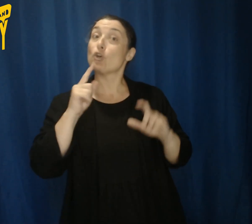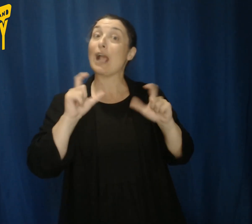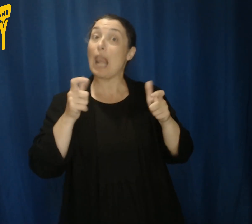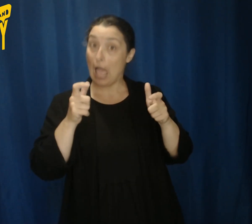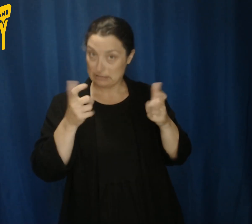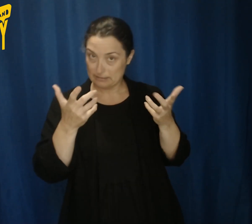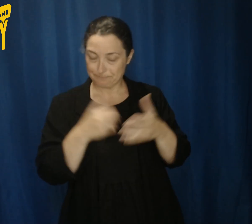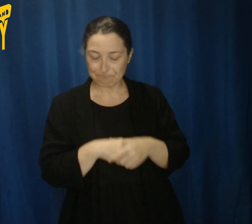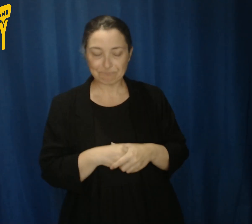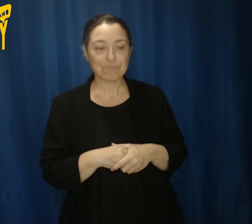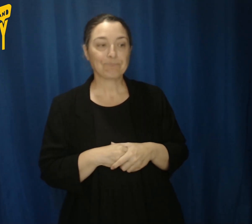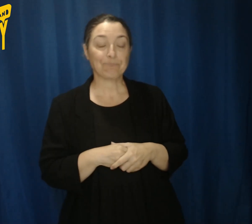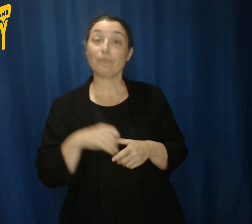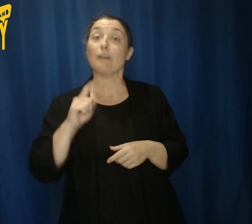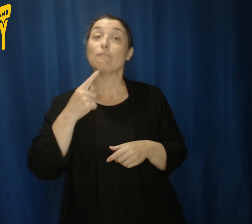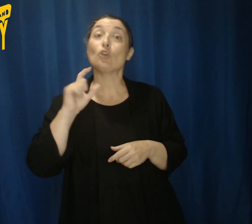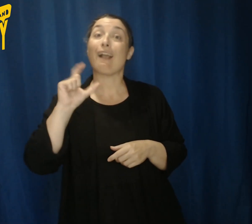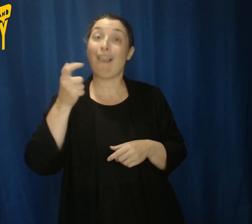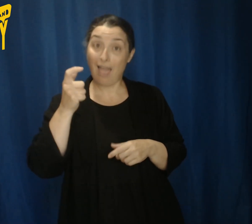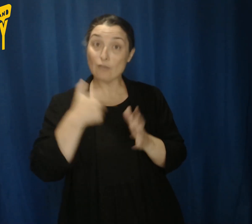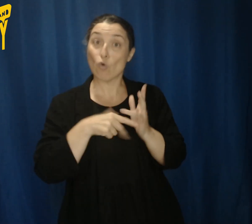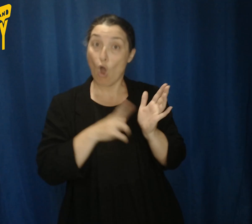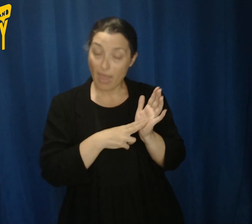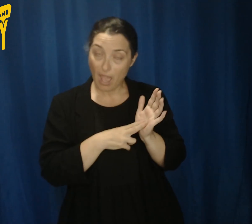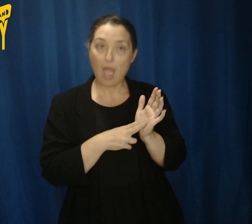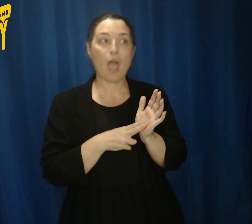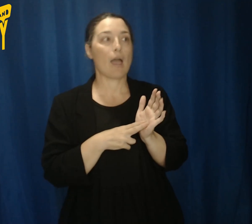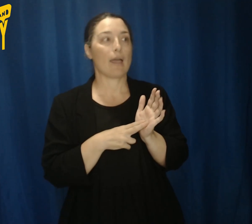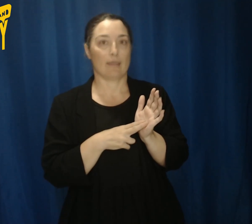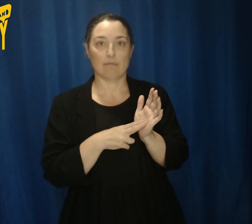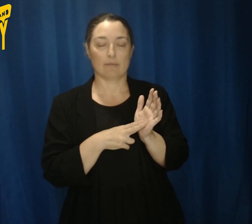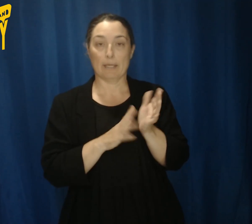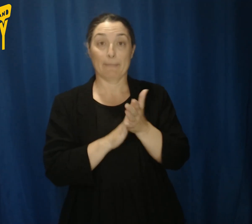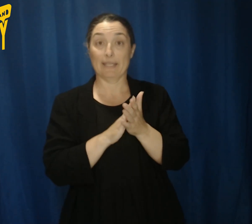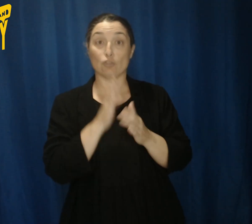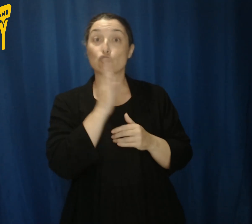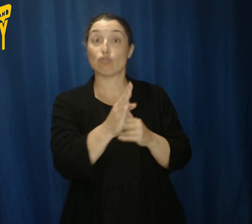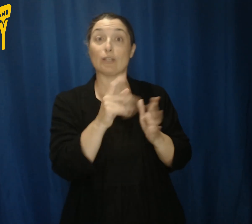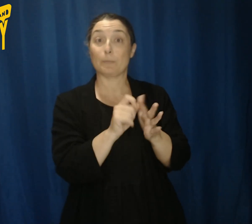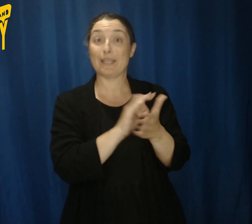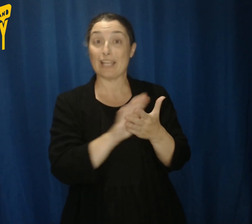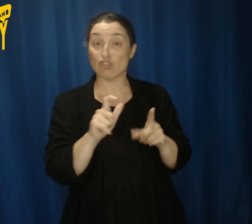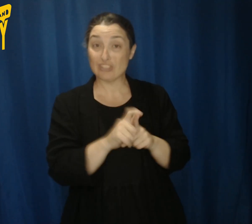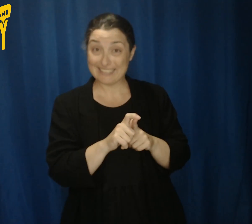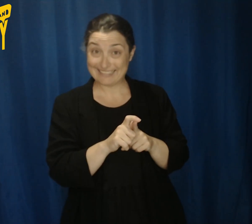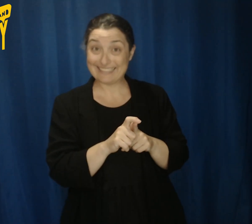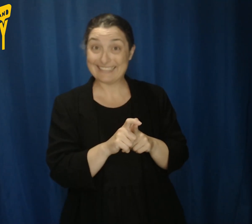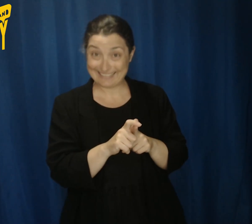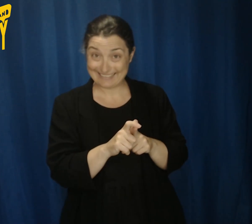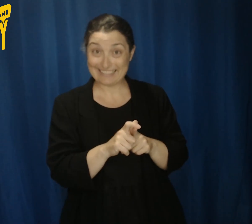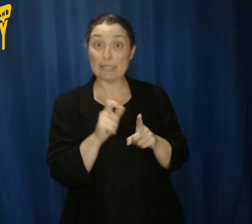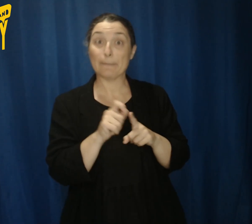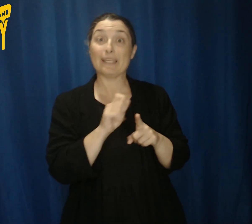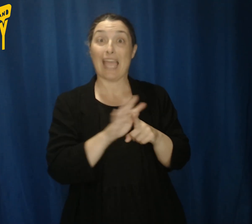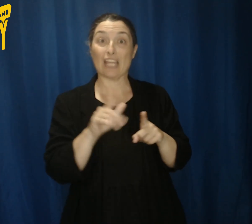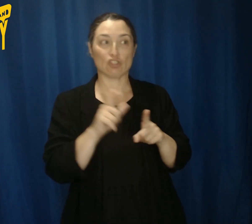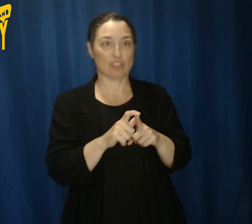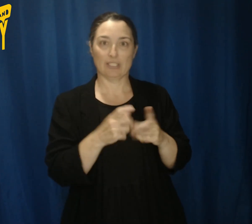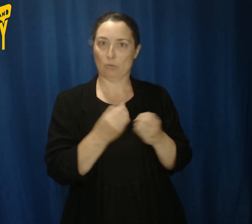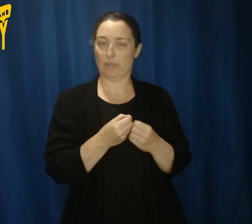out, getting a first class honours can propel you straight into doing a PhD, not just a PhD, but a PhD with quite a nice scholarship attached for